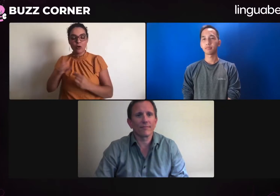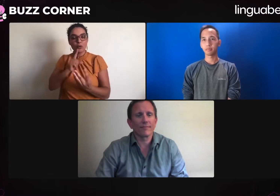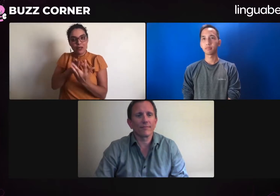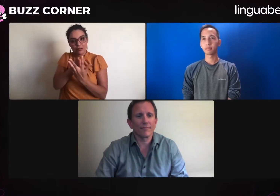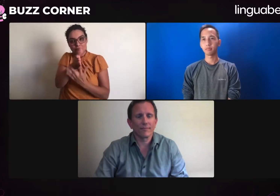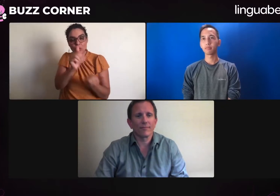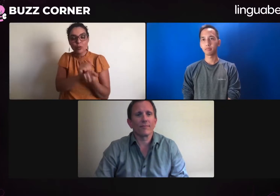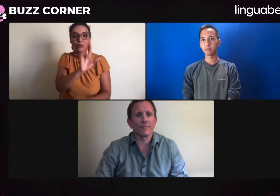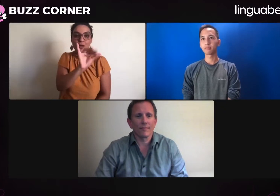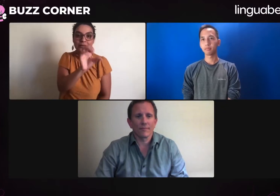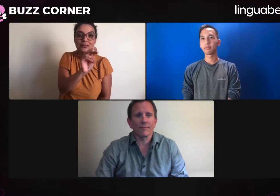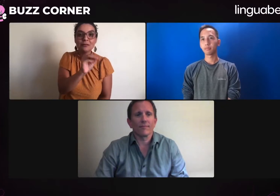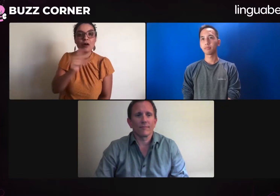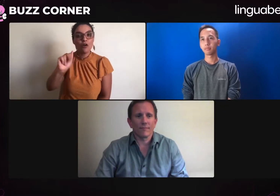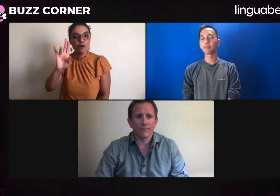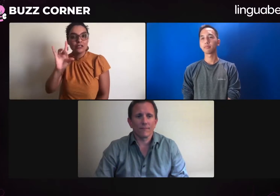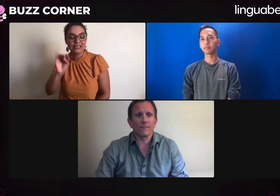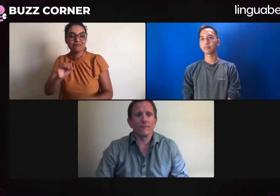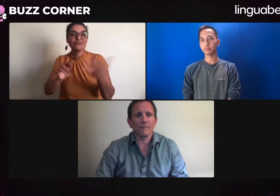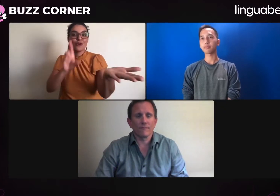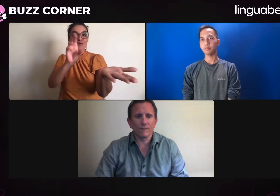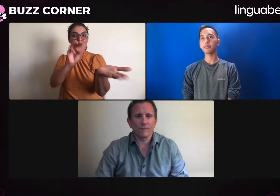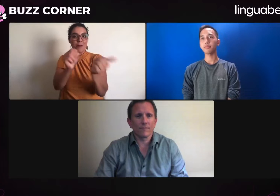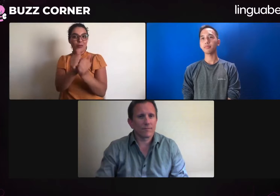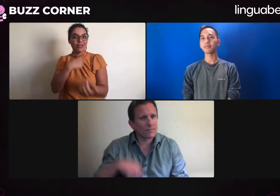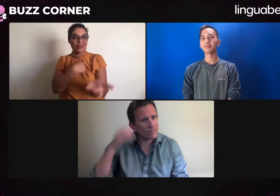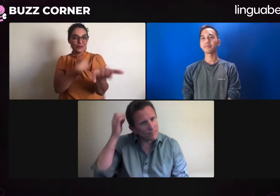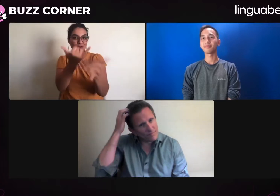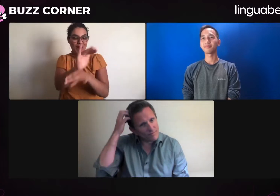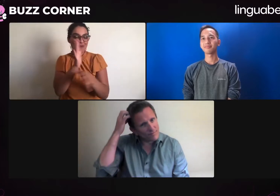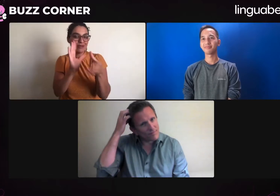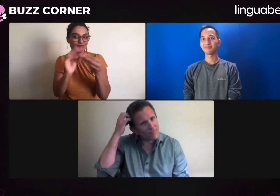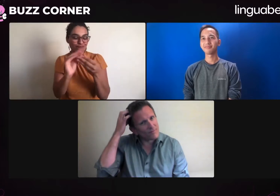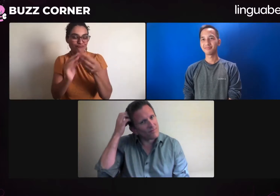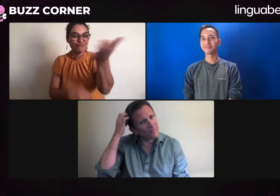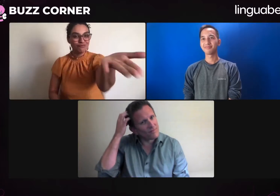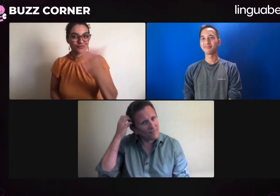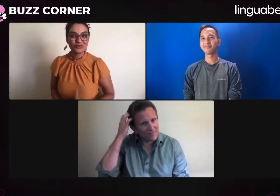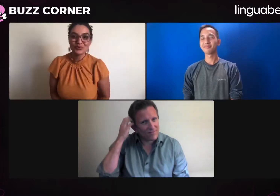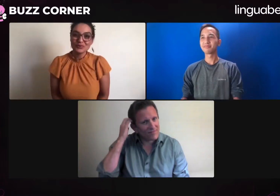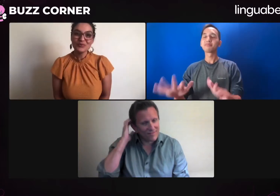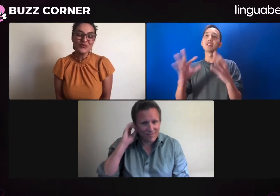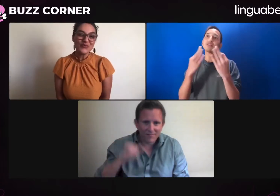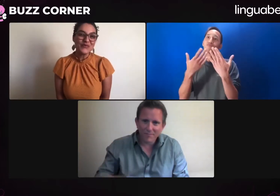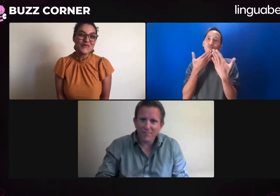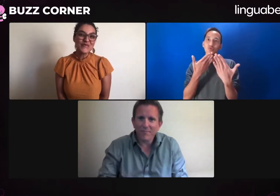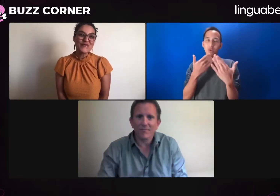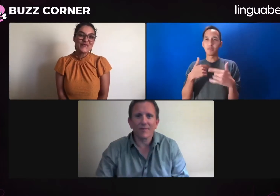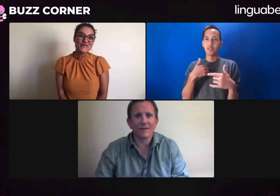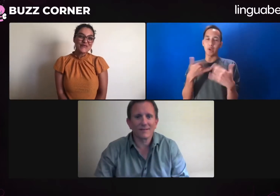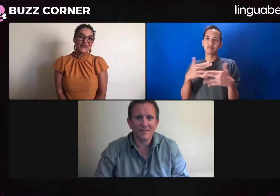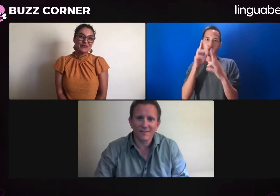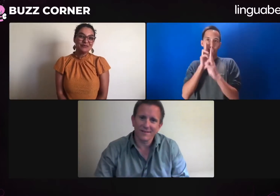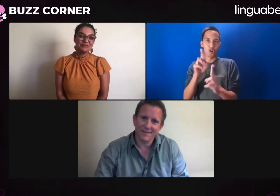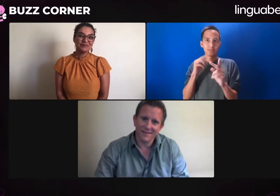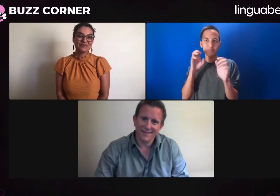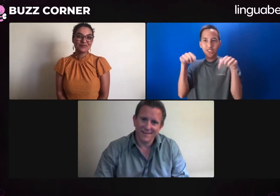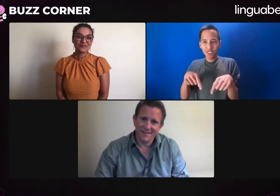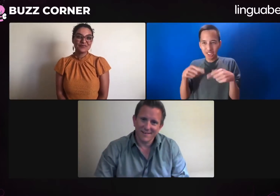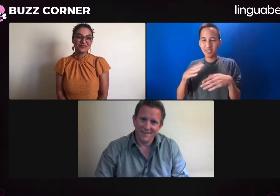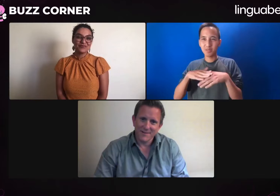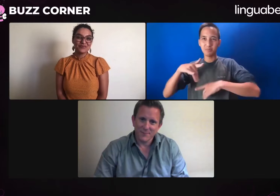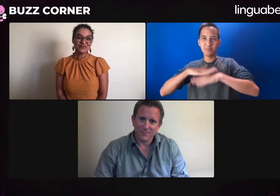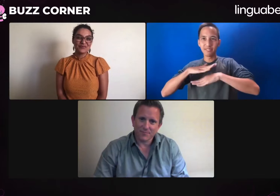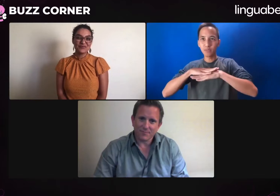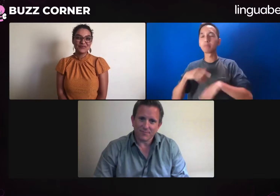about interpreters as well as the deaf community and how we navigate those two topics. So we have a guest speaker with us tonight. Would you like to